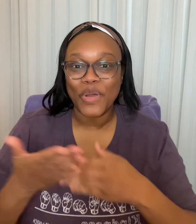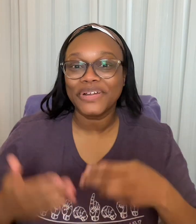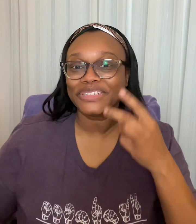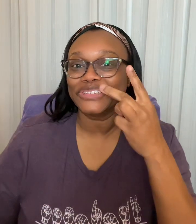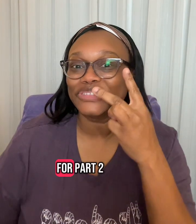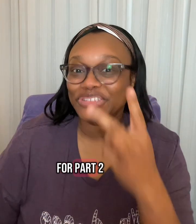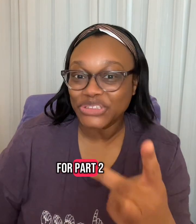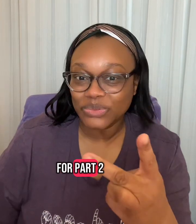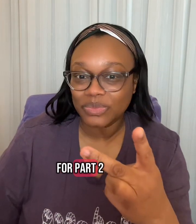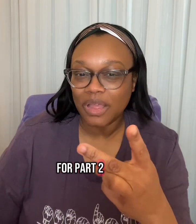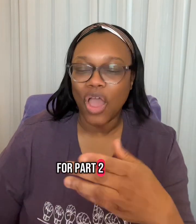for part 2